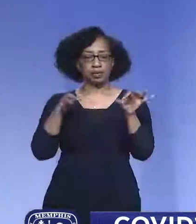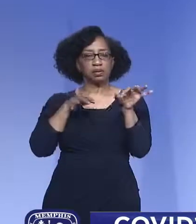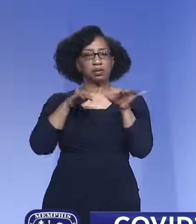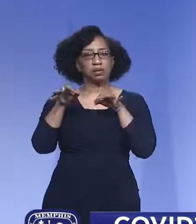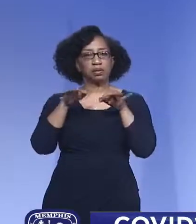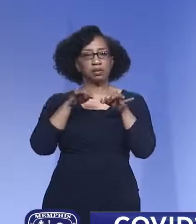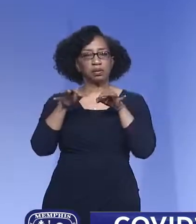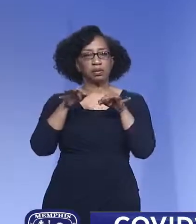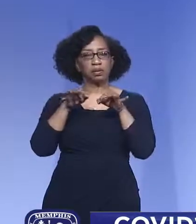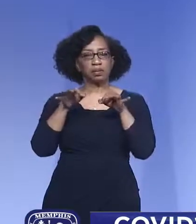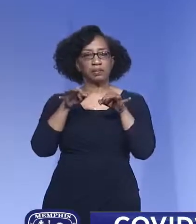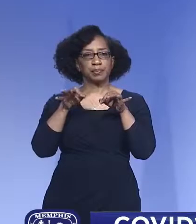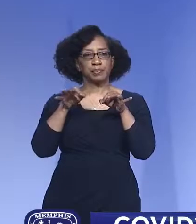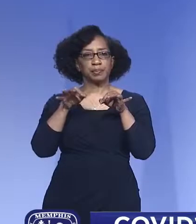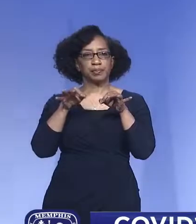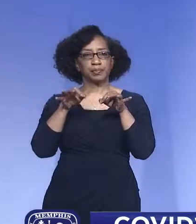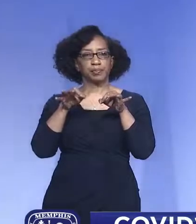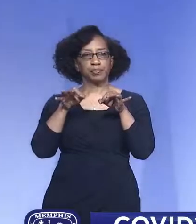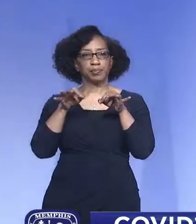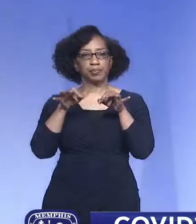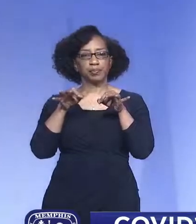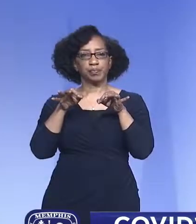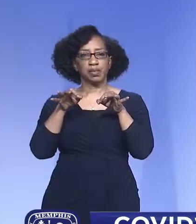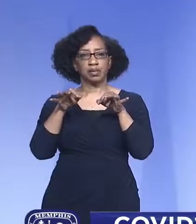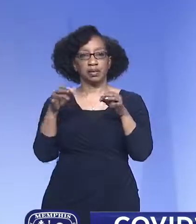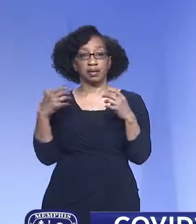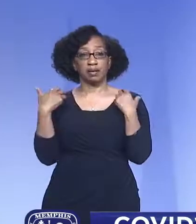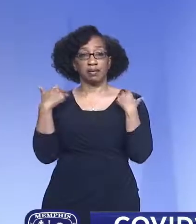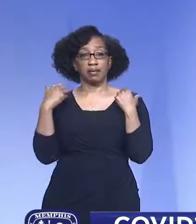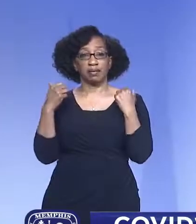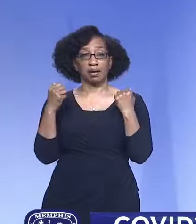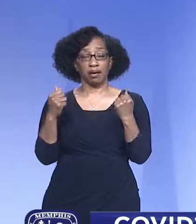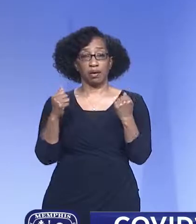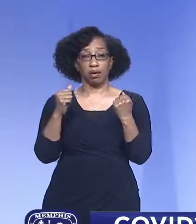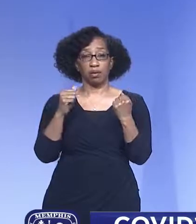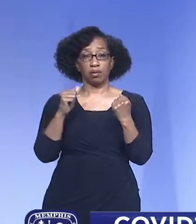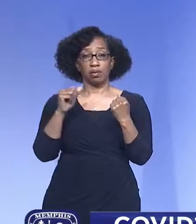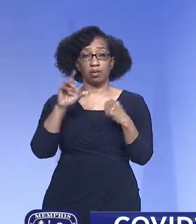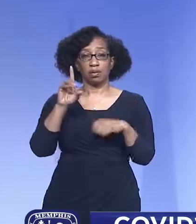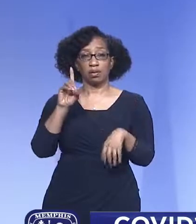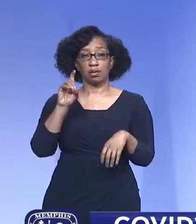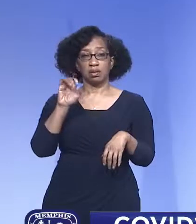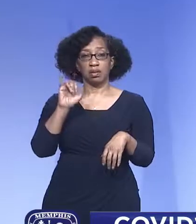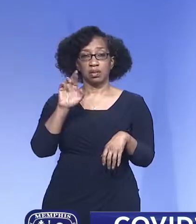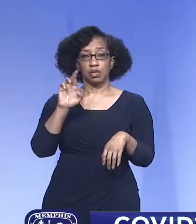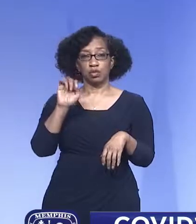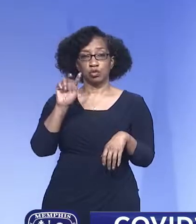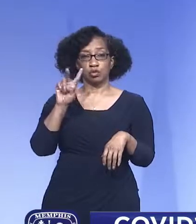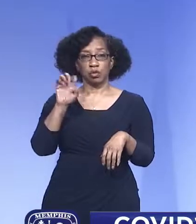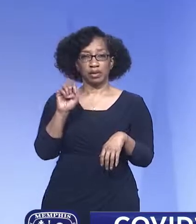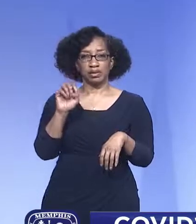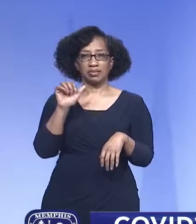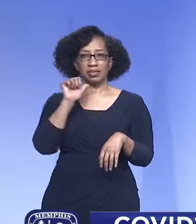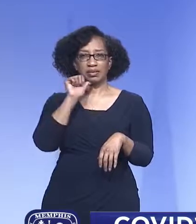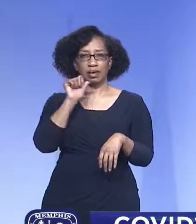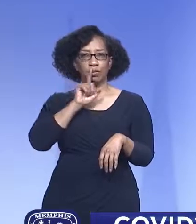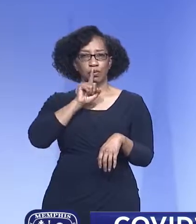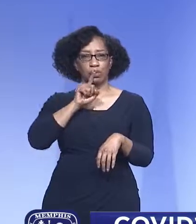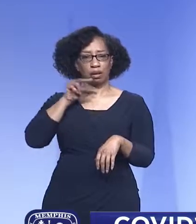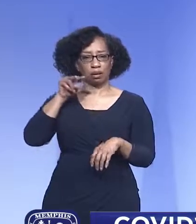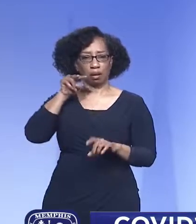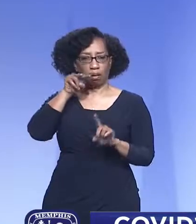it as less big, the health directives as less big brother and putting more responsibility on